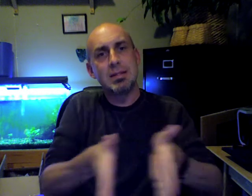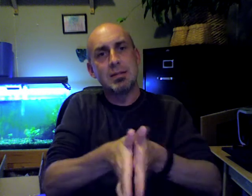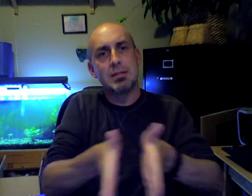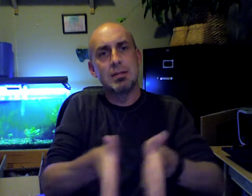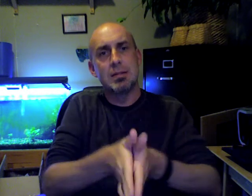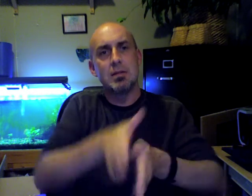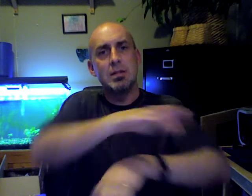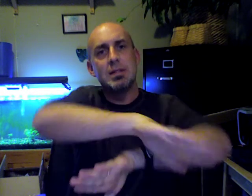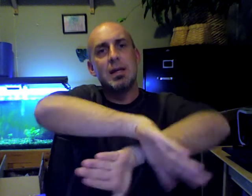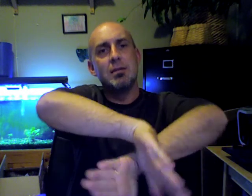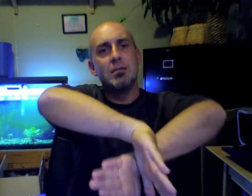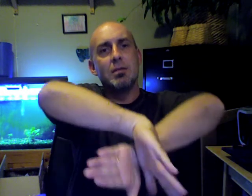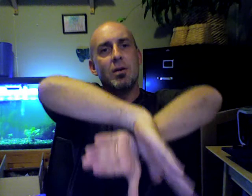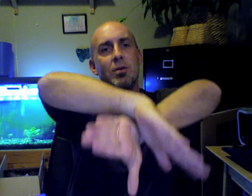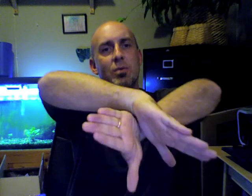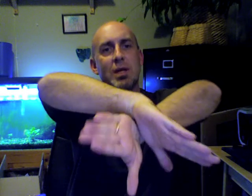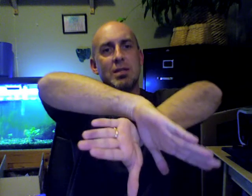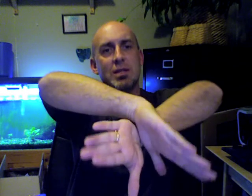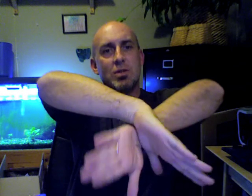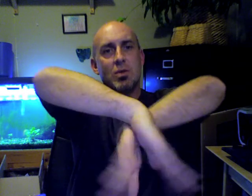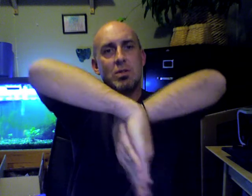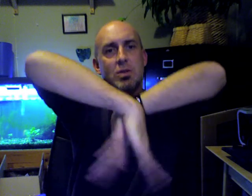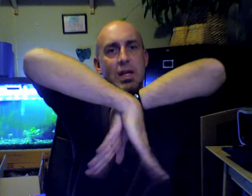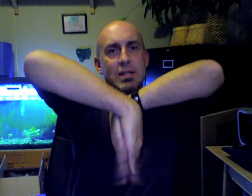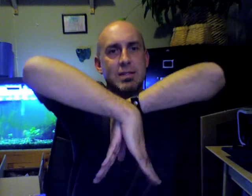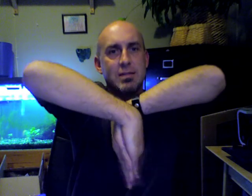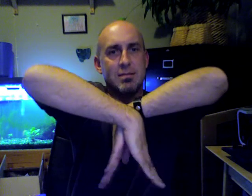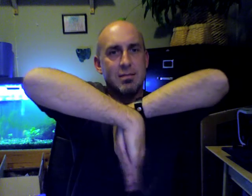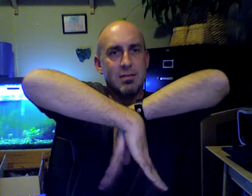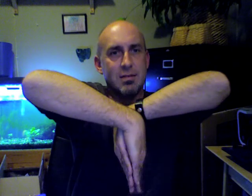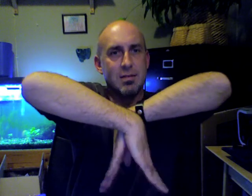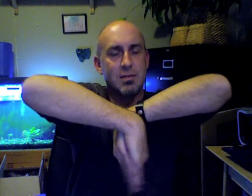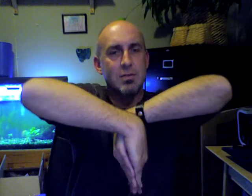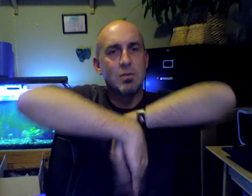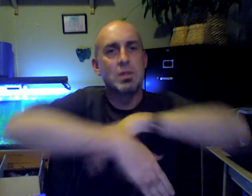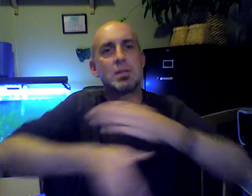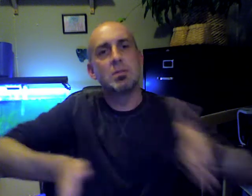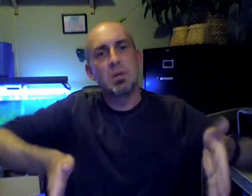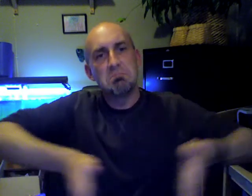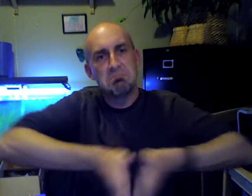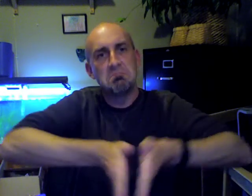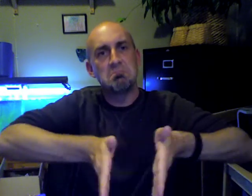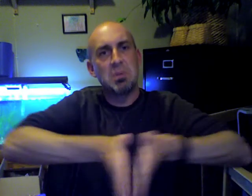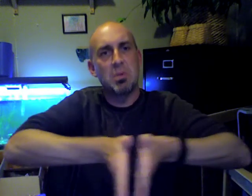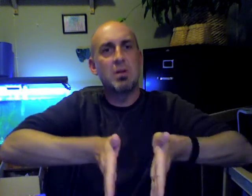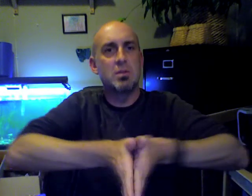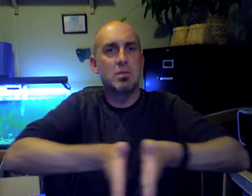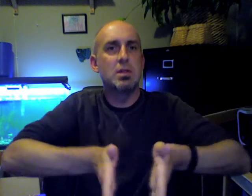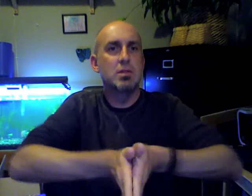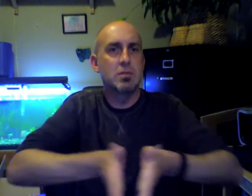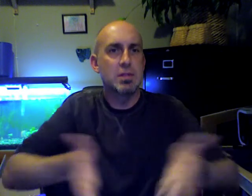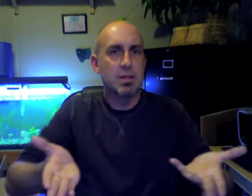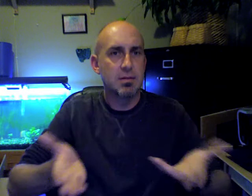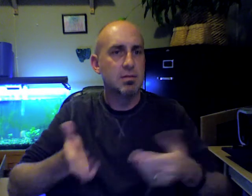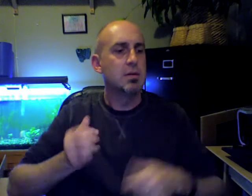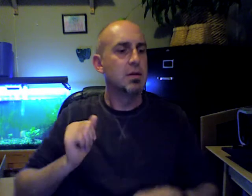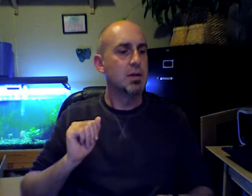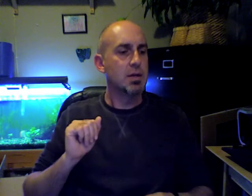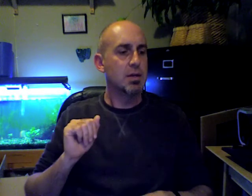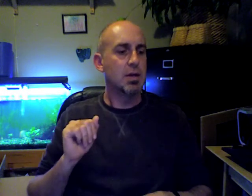seals. You can sign, the harder way is to actually cross your hands and do this, but people also do this for seal.